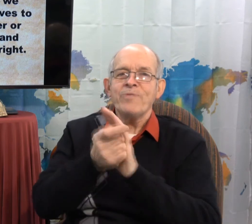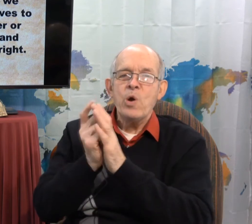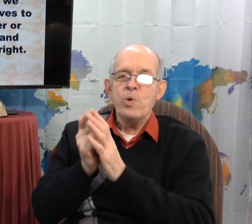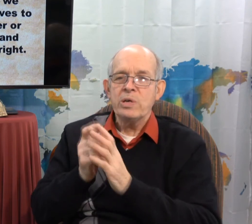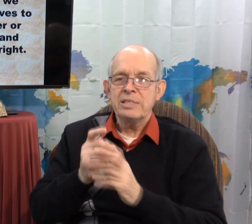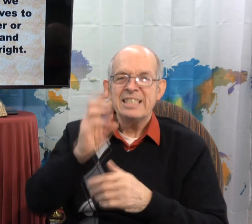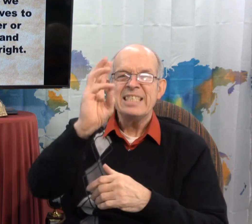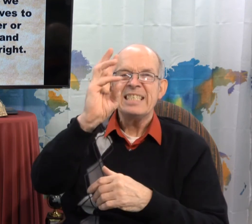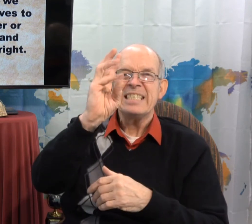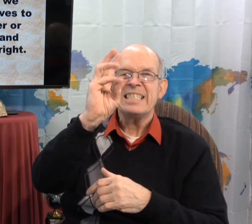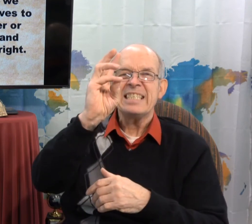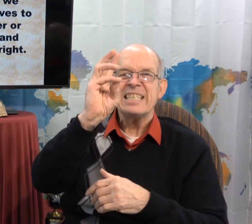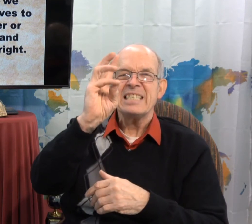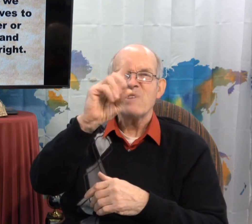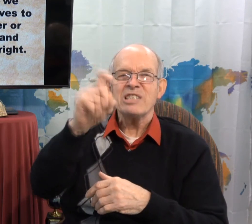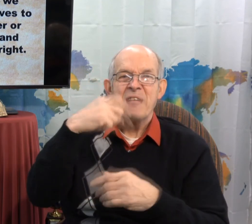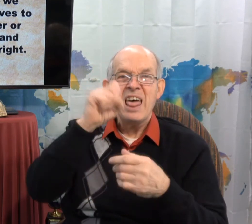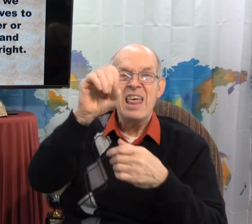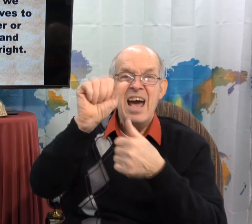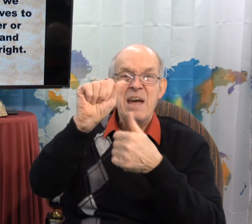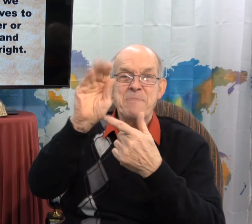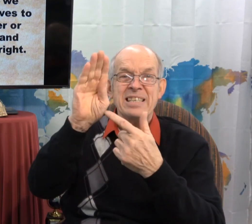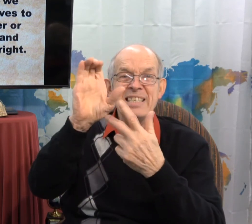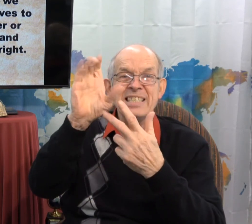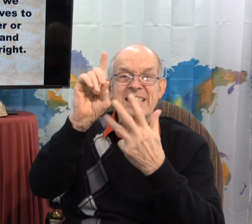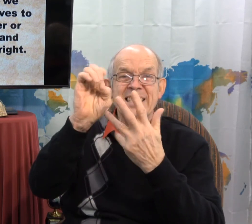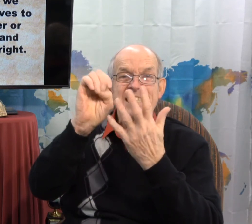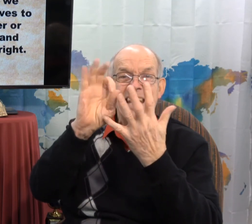Review. Six questions. A, B, C, D, D, E, F.